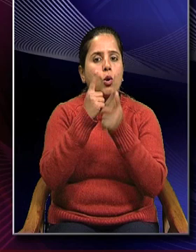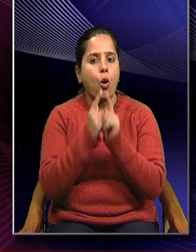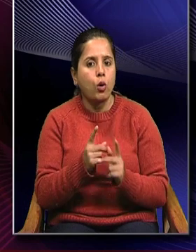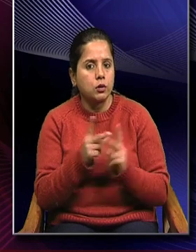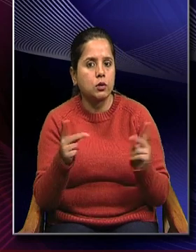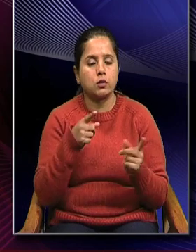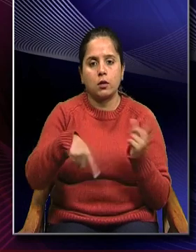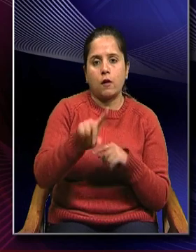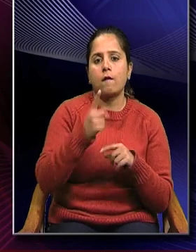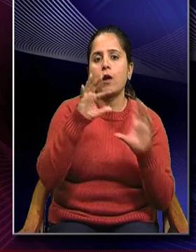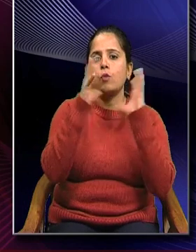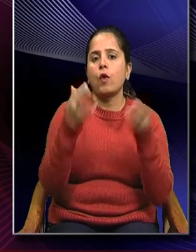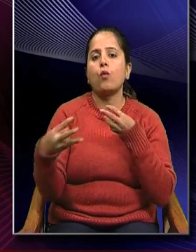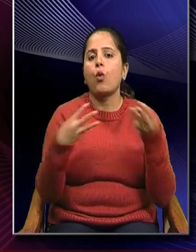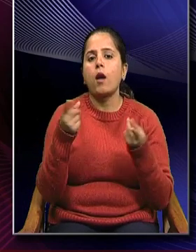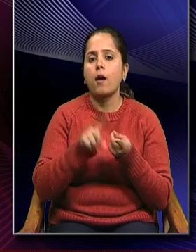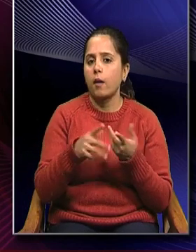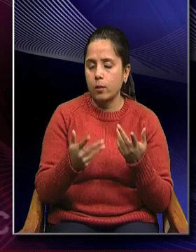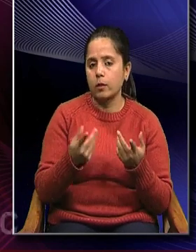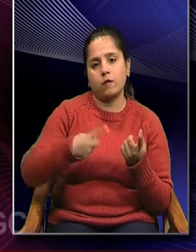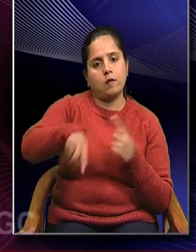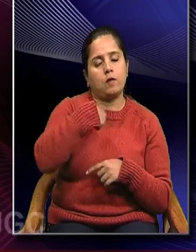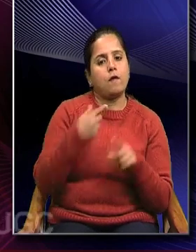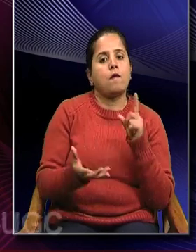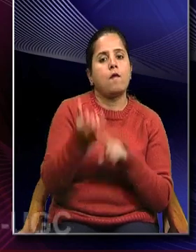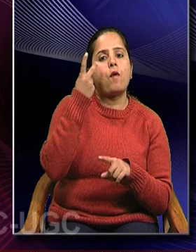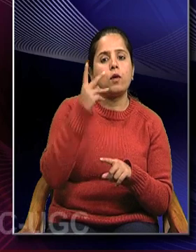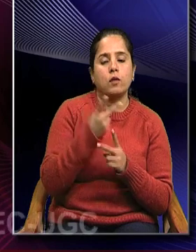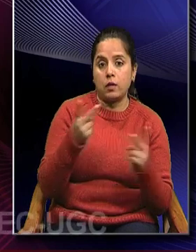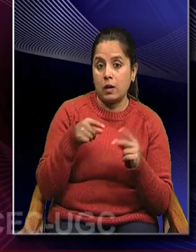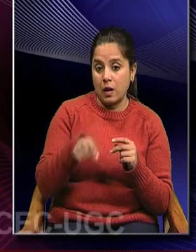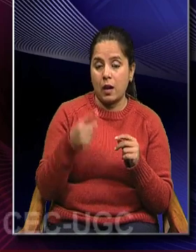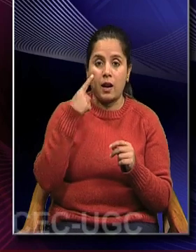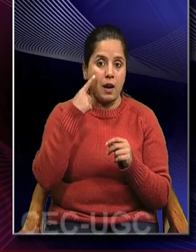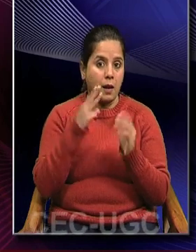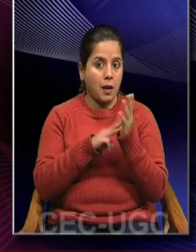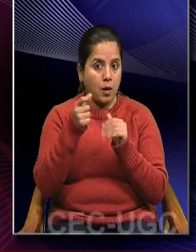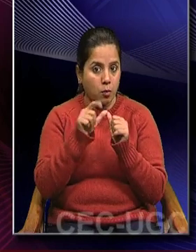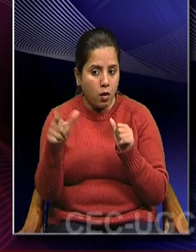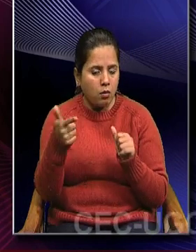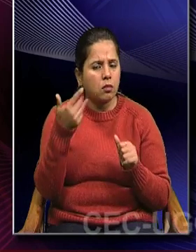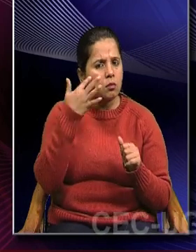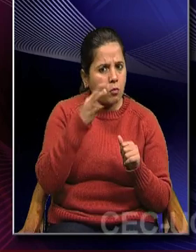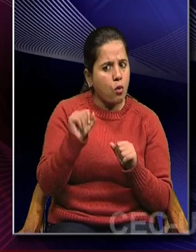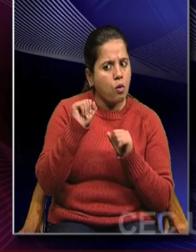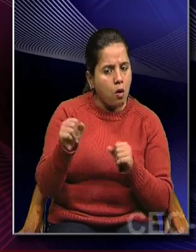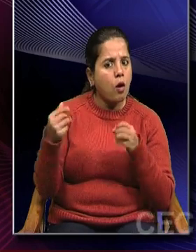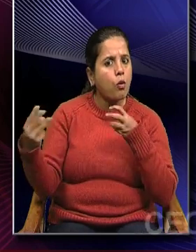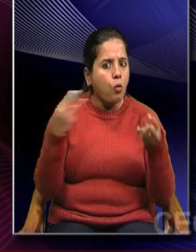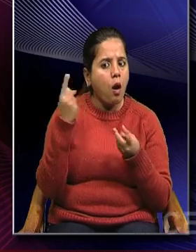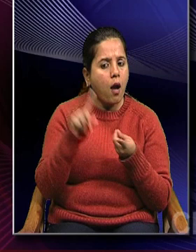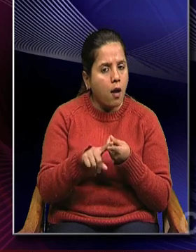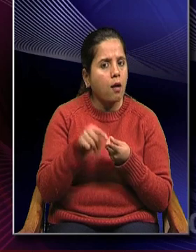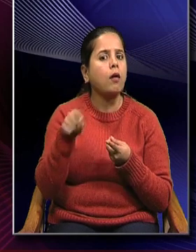which was the First World War. So we find that this kind of imperial rivalries for